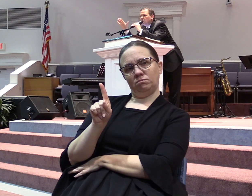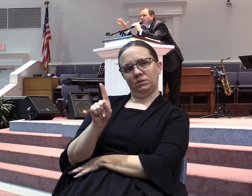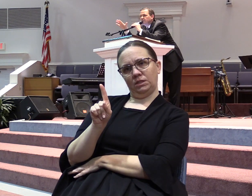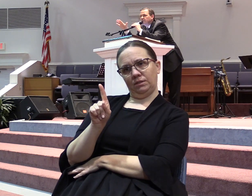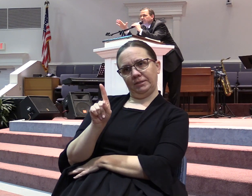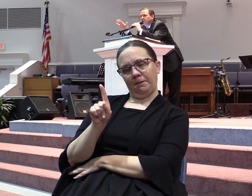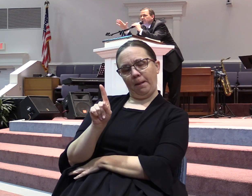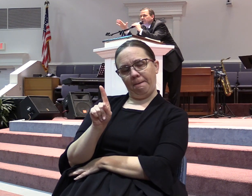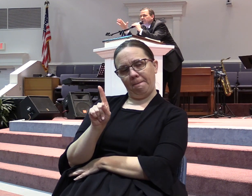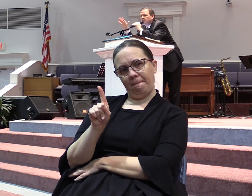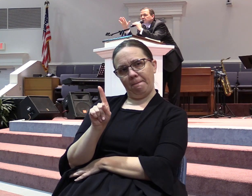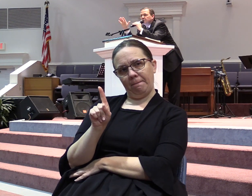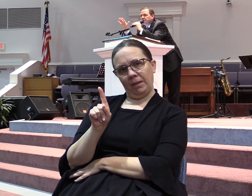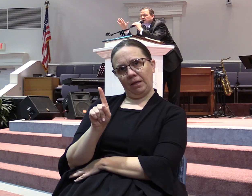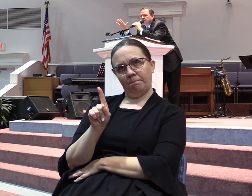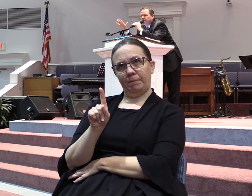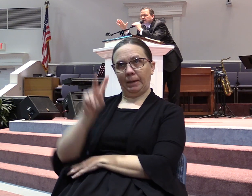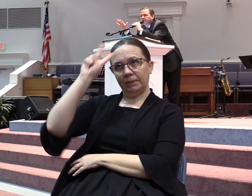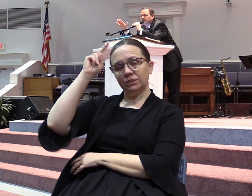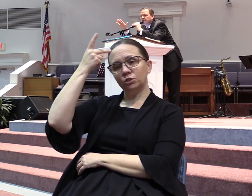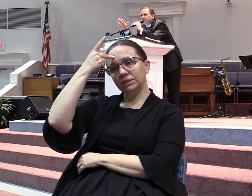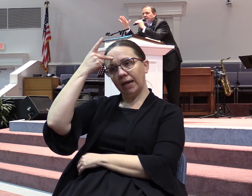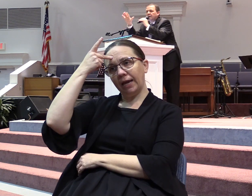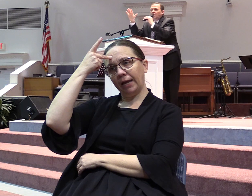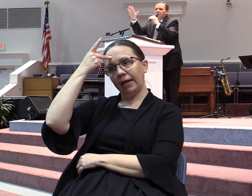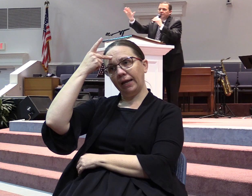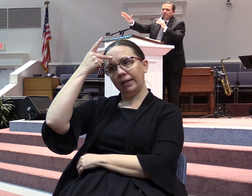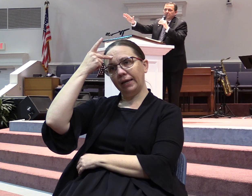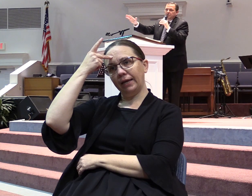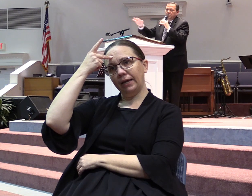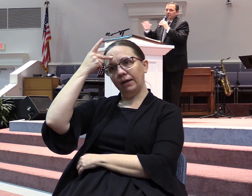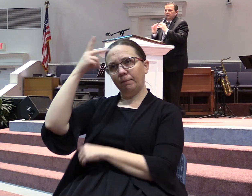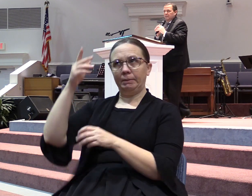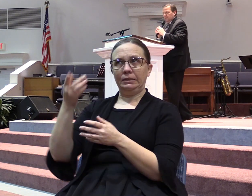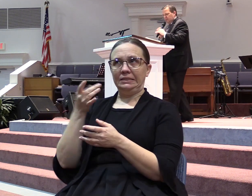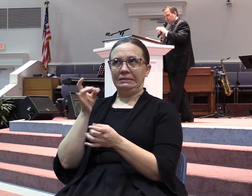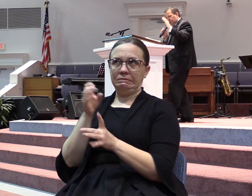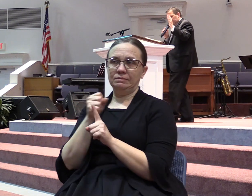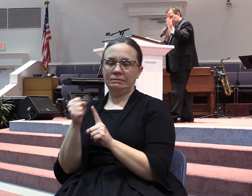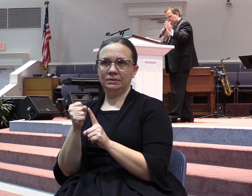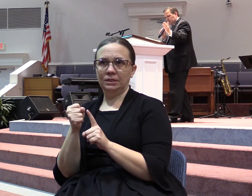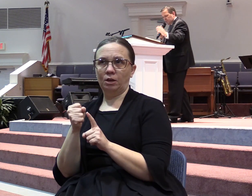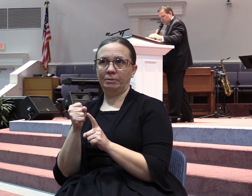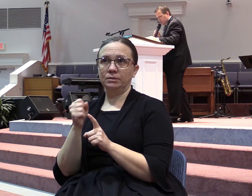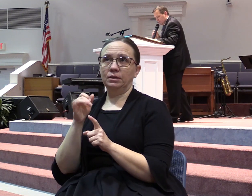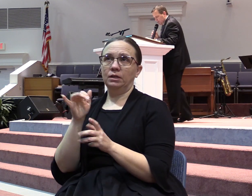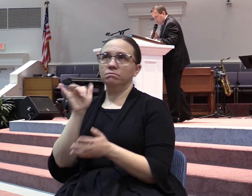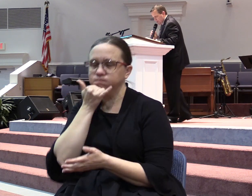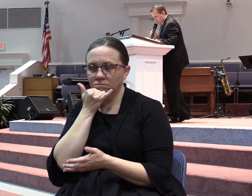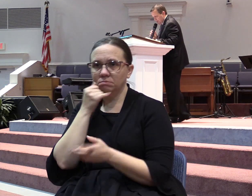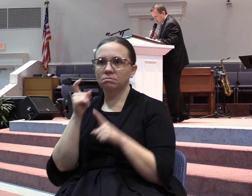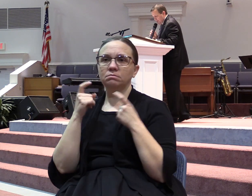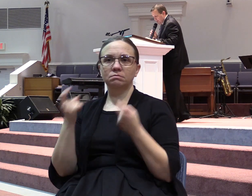got hurt, that there was a misunderstanding, that he got caught up in some situation, yep, that she fell into some